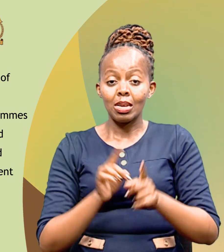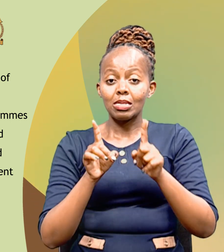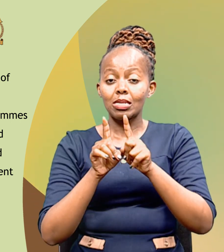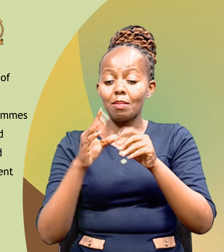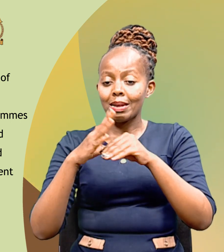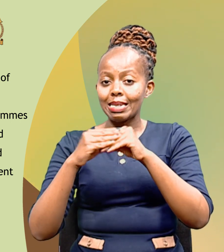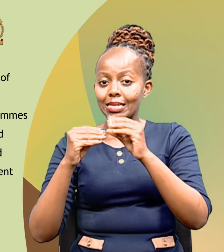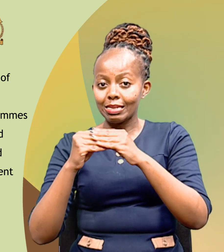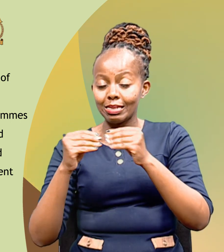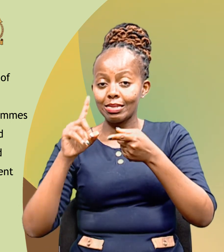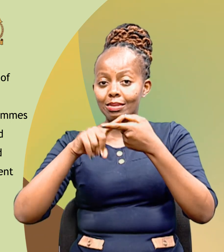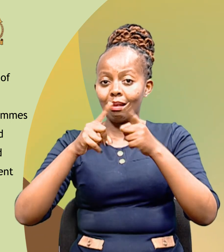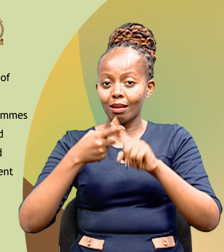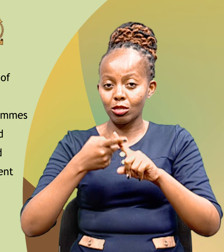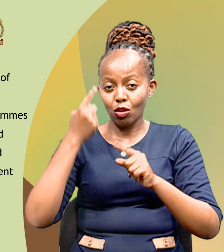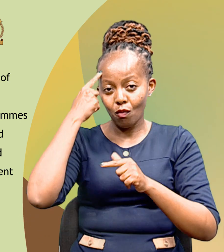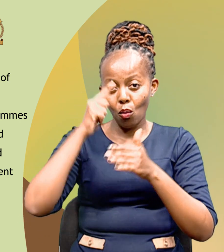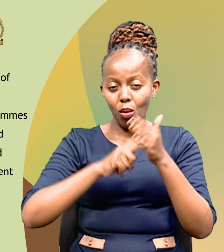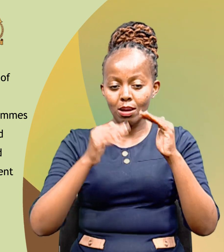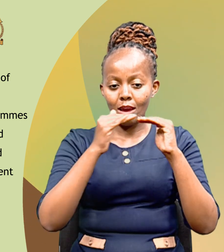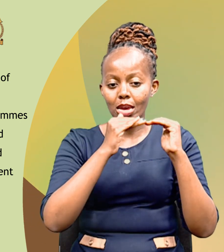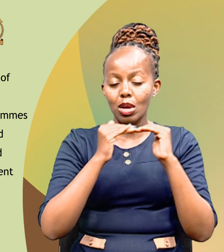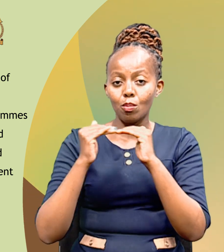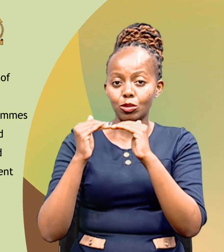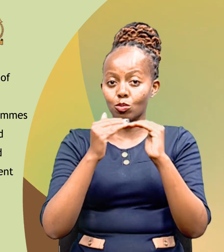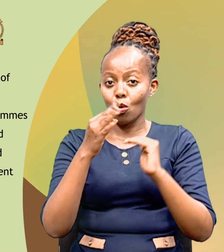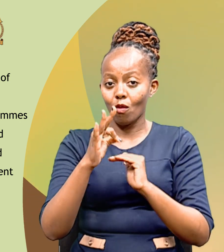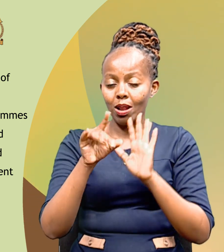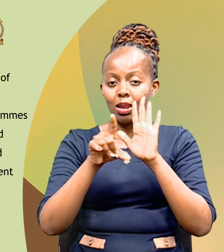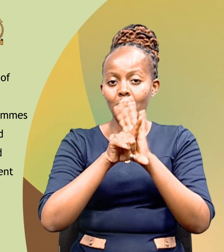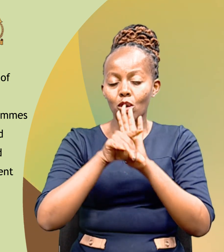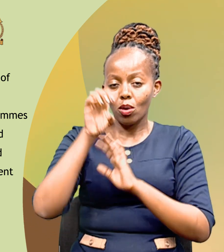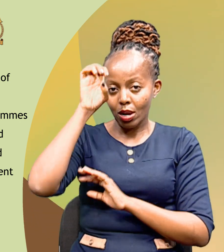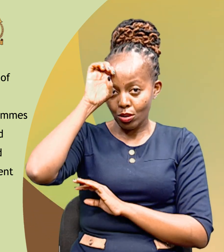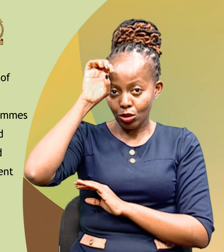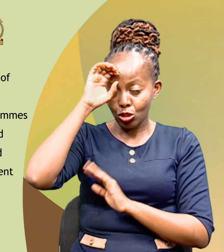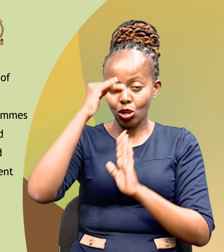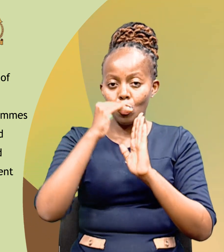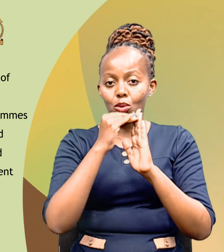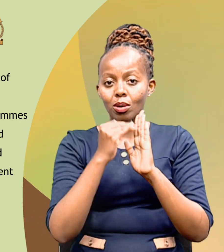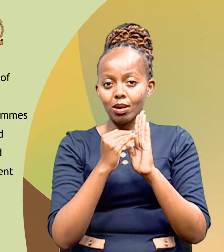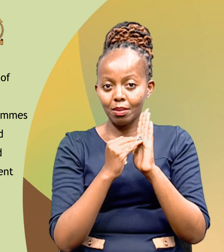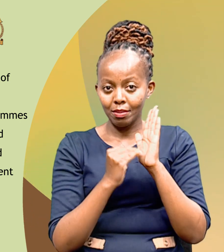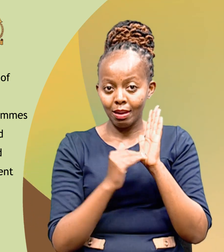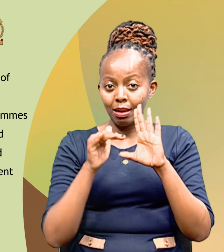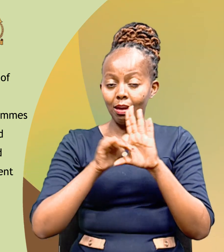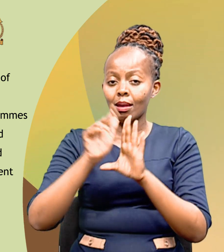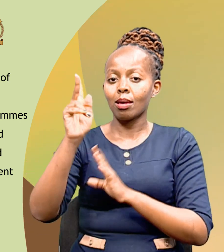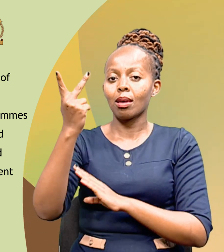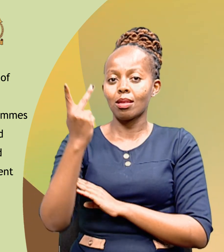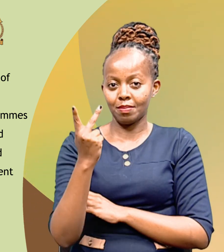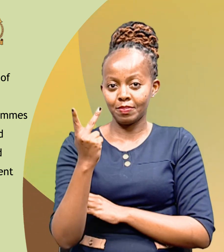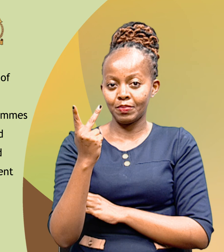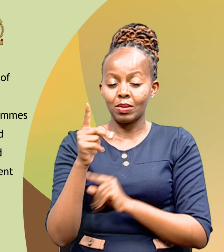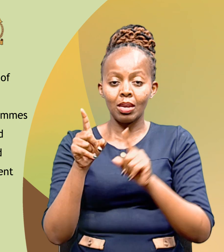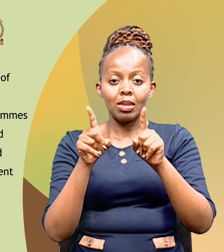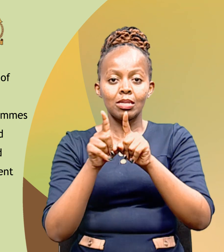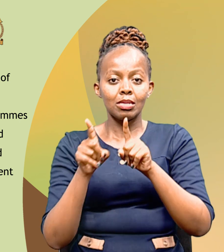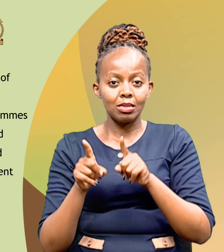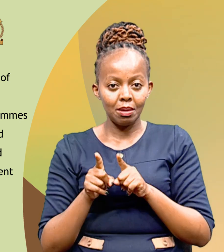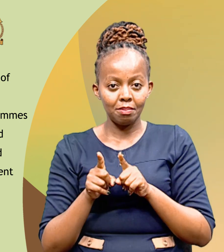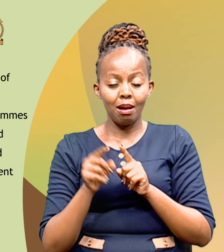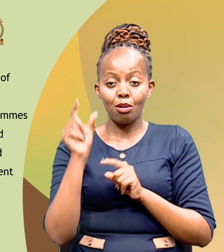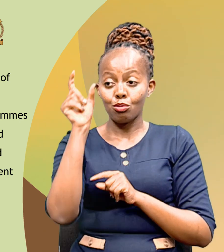setting standards for harmonization of legal education programs in Kenya and